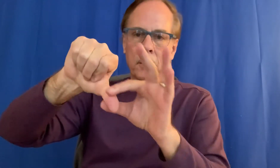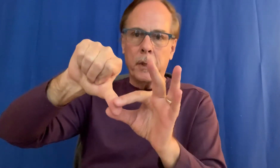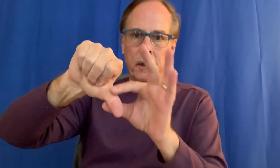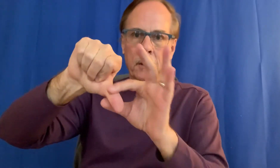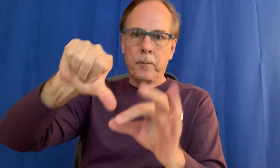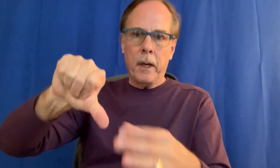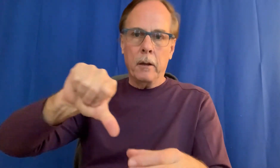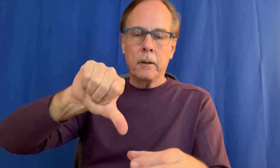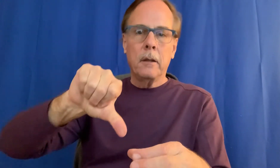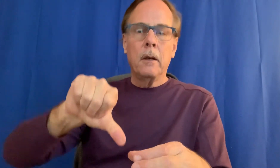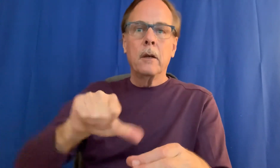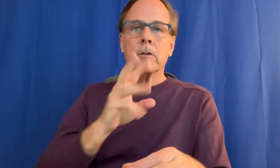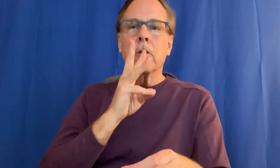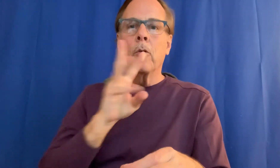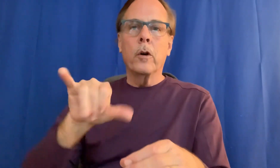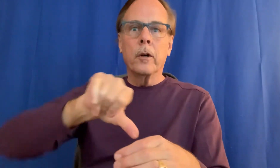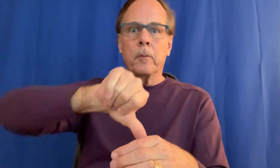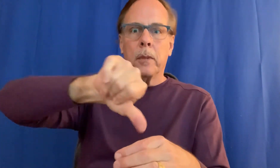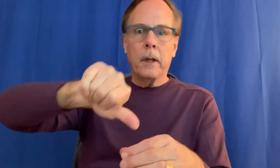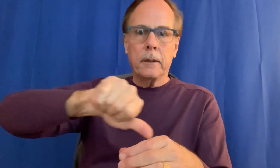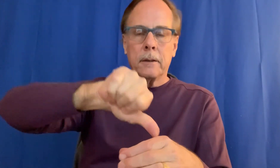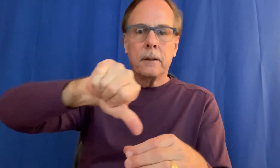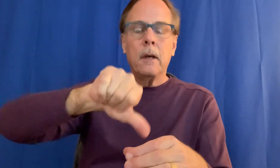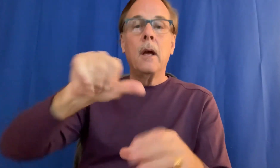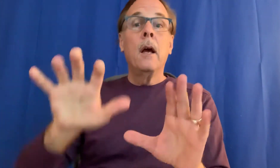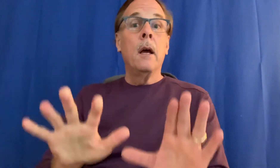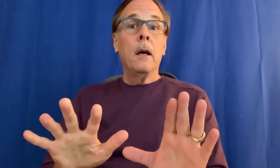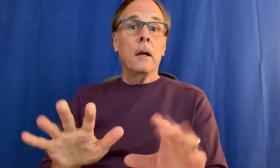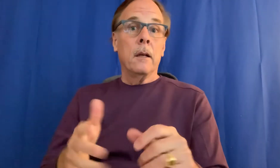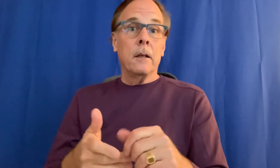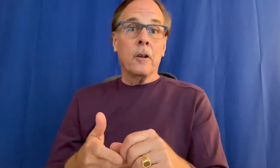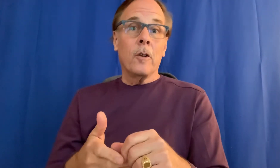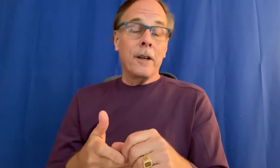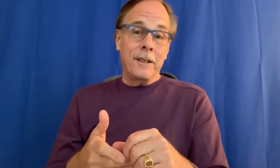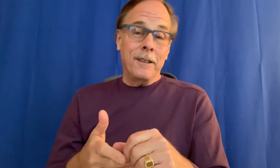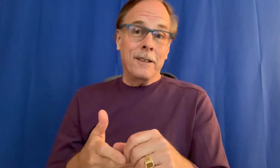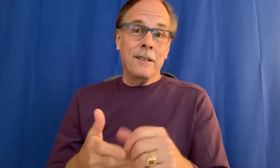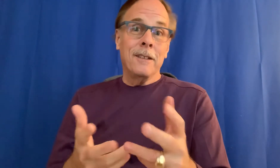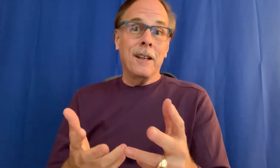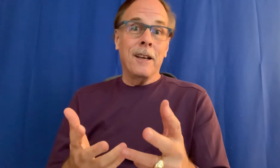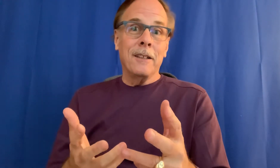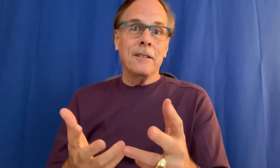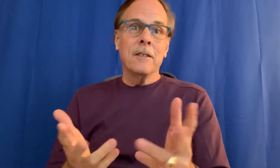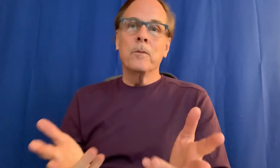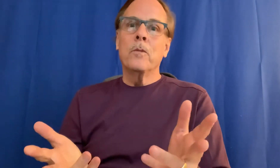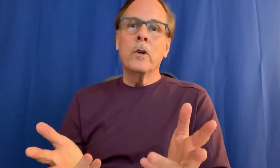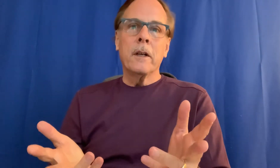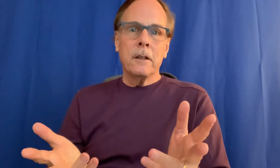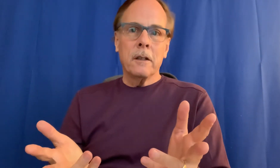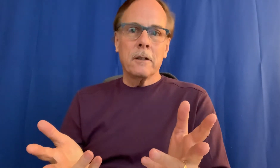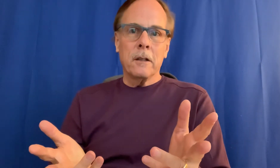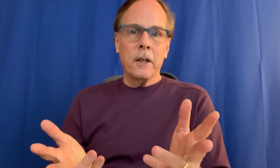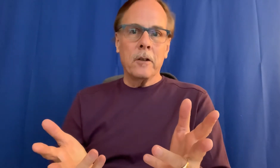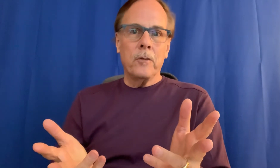being the spout. So watering plants. Another idea, that. We'll get into this later if you